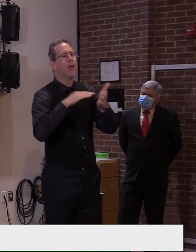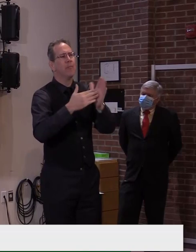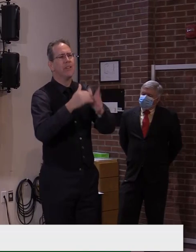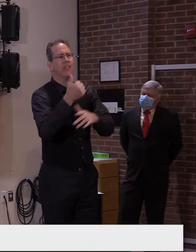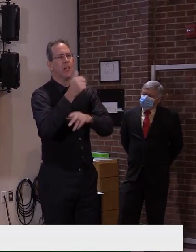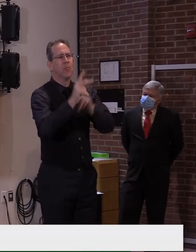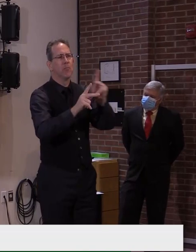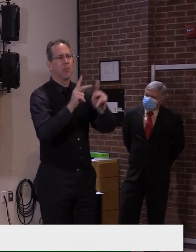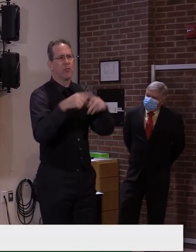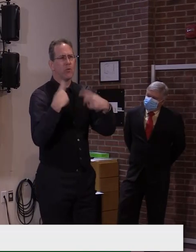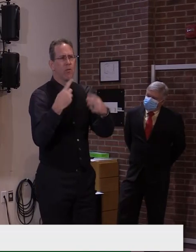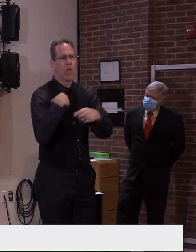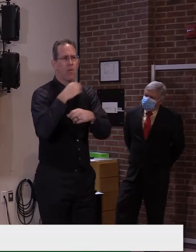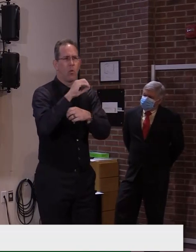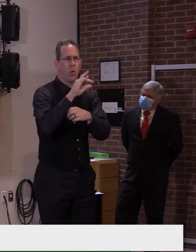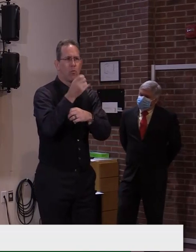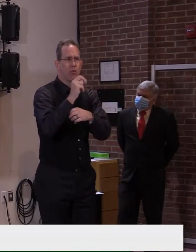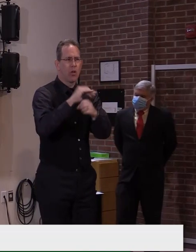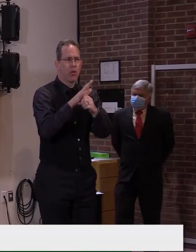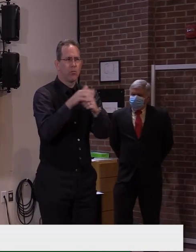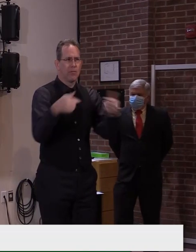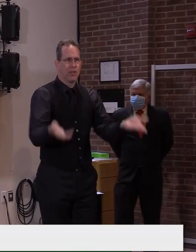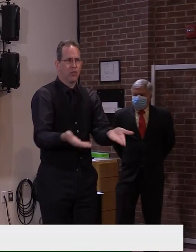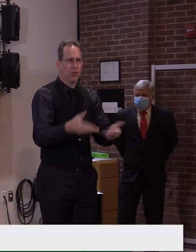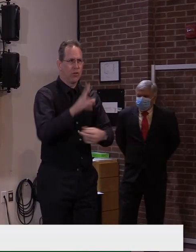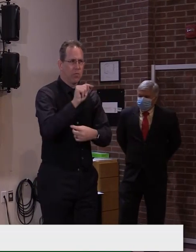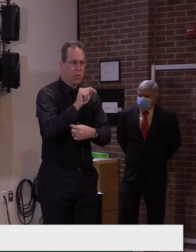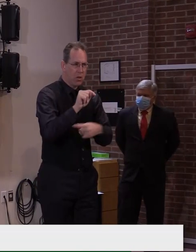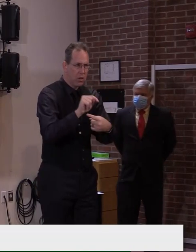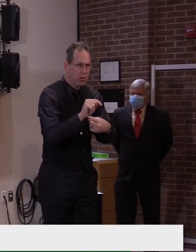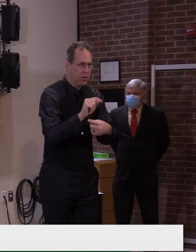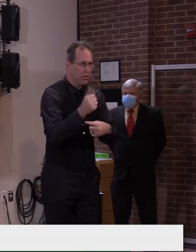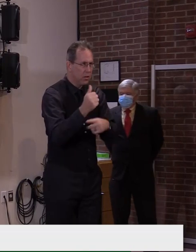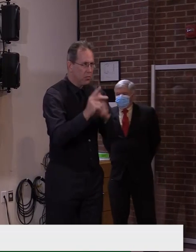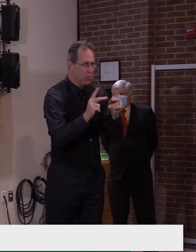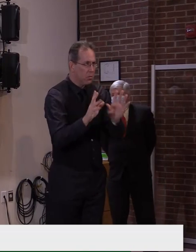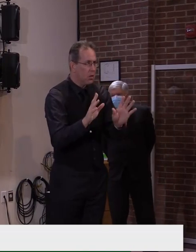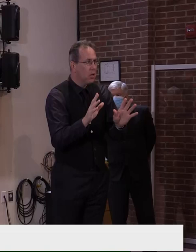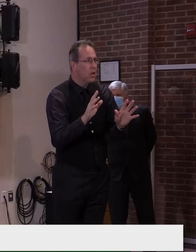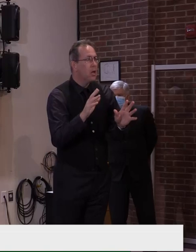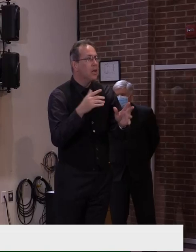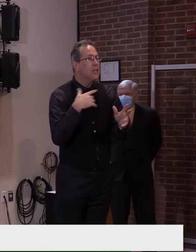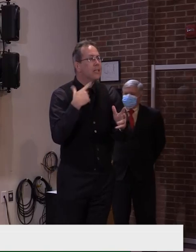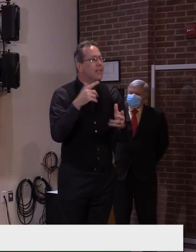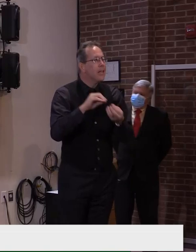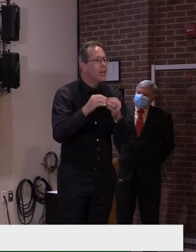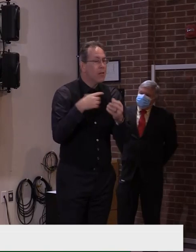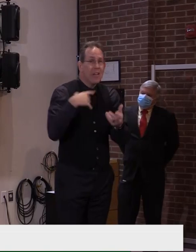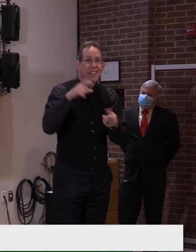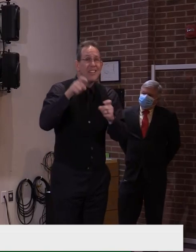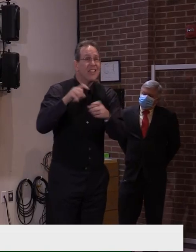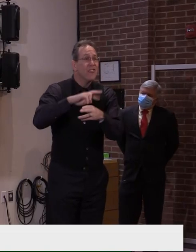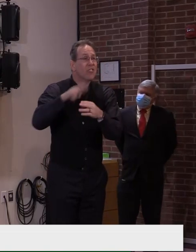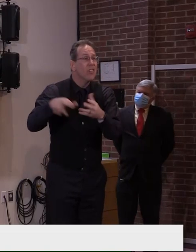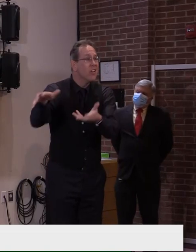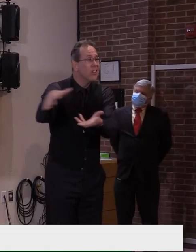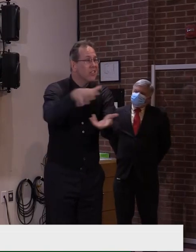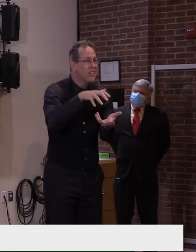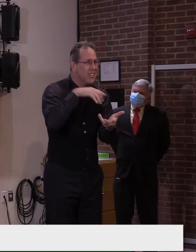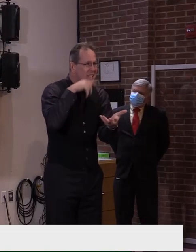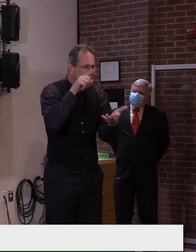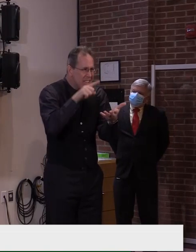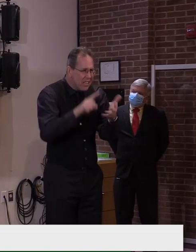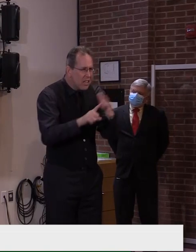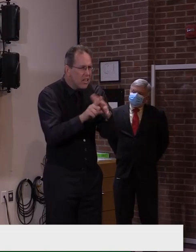time span of around December 12th, because there is that lag period in the amount of time it takes to do whole genome